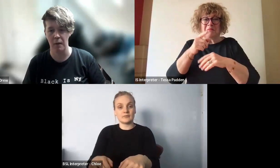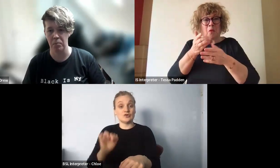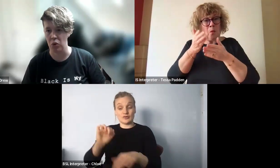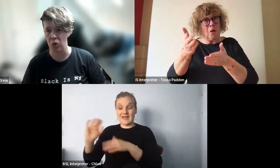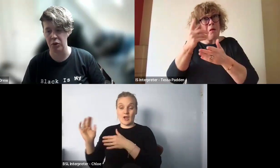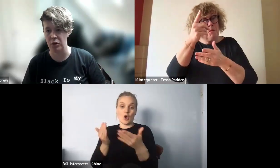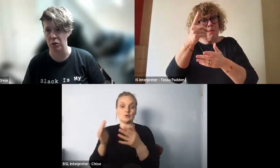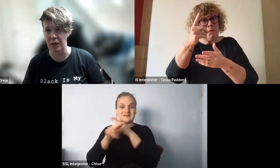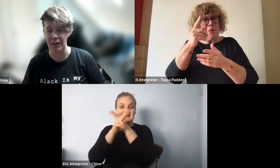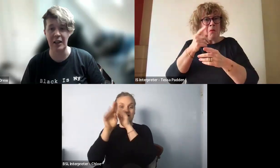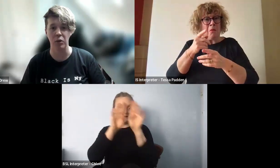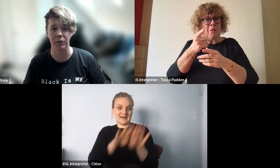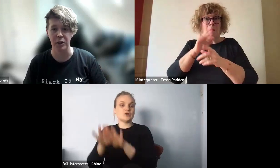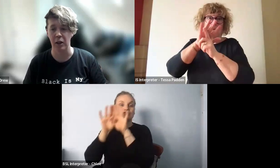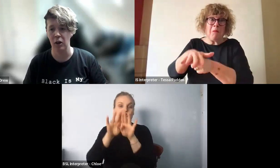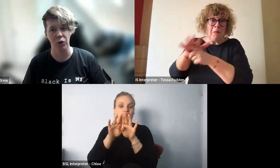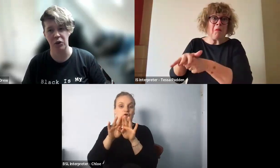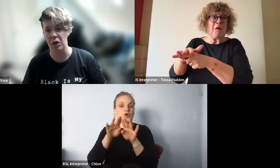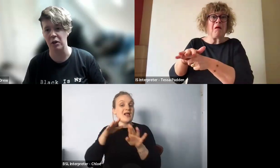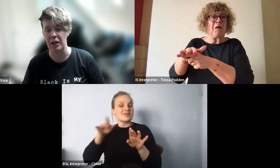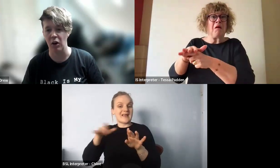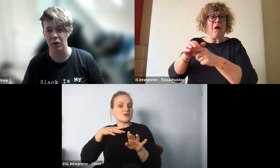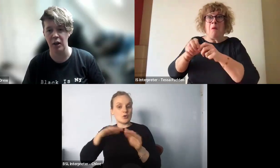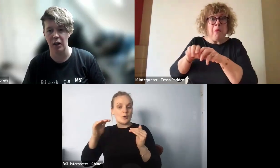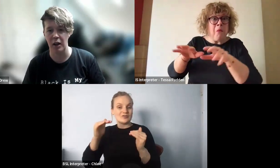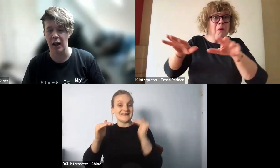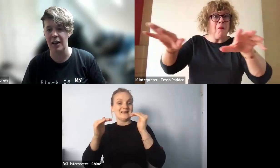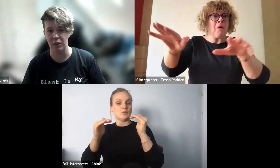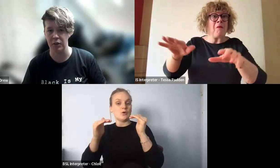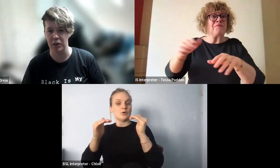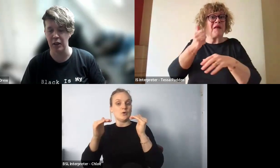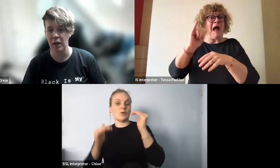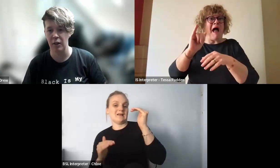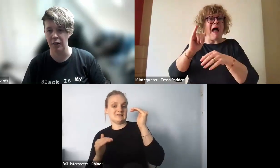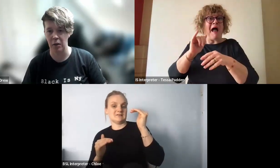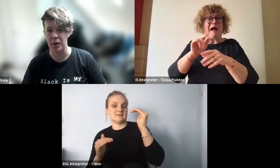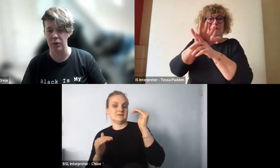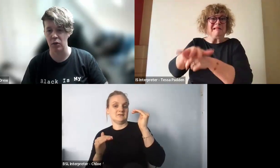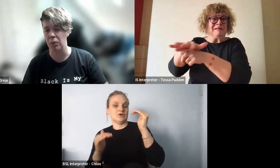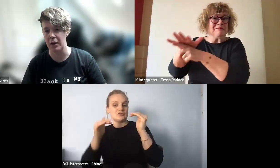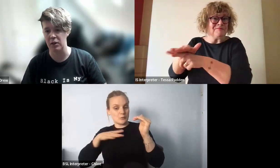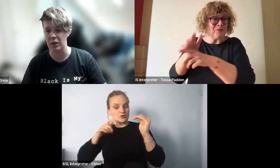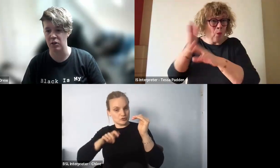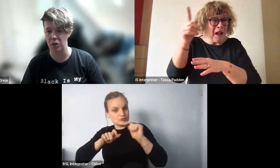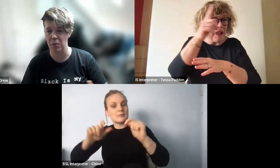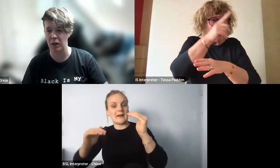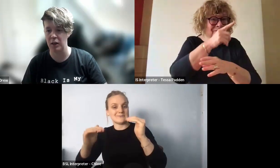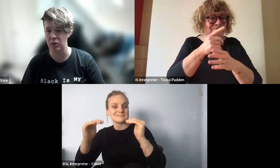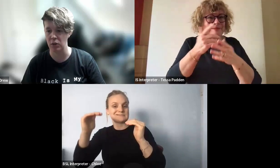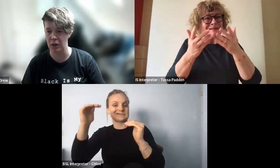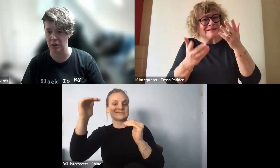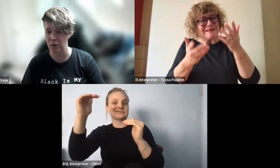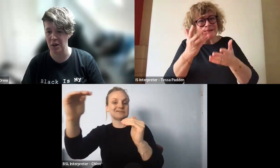nations, brought to either equal footing or certainly not a lesser footing than the companies or the places they're trying to